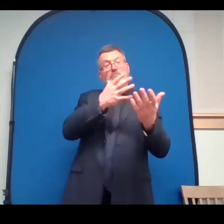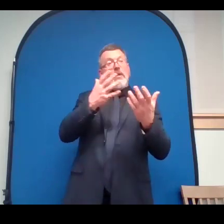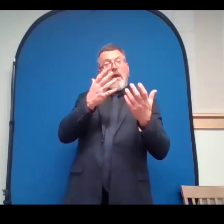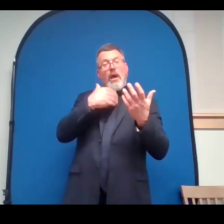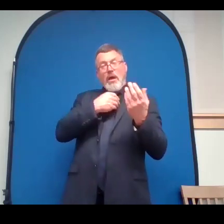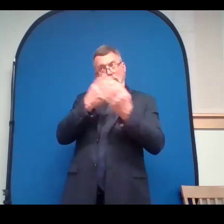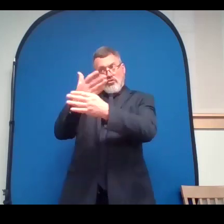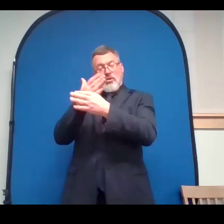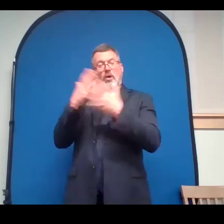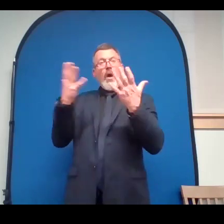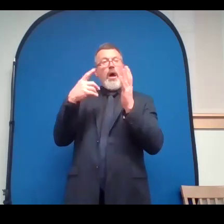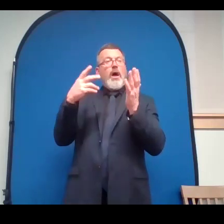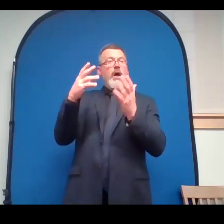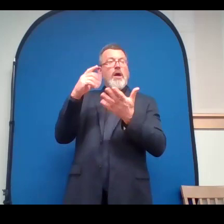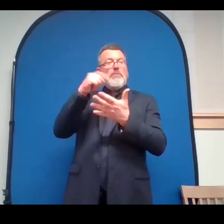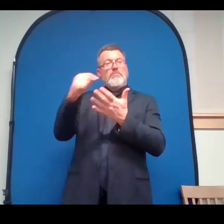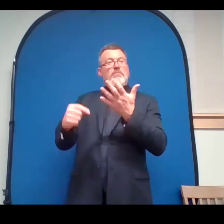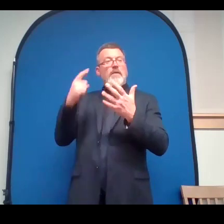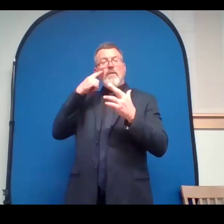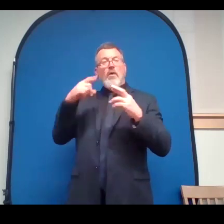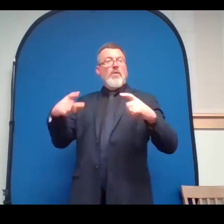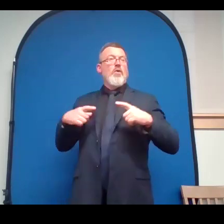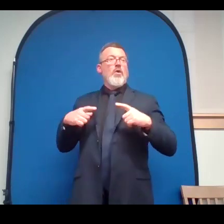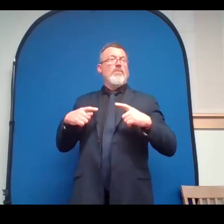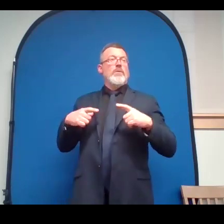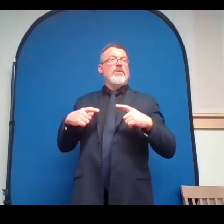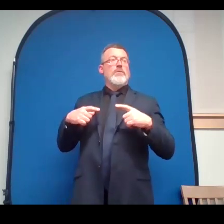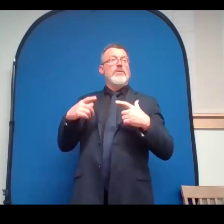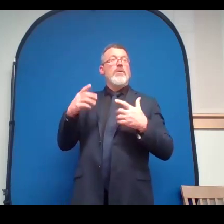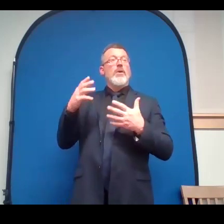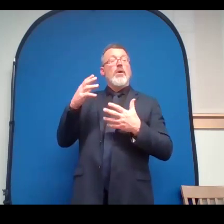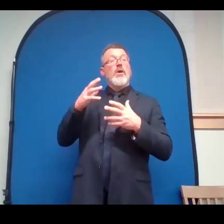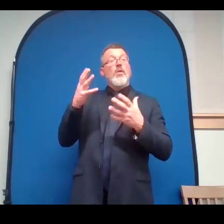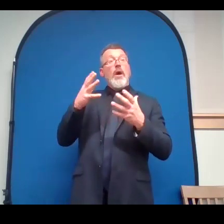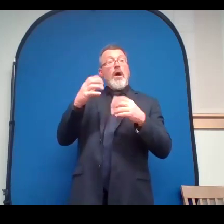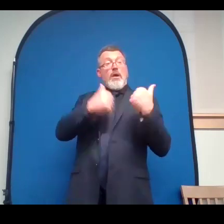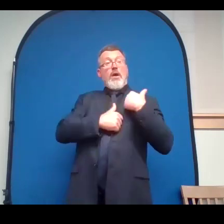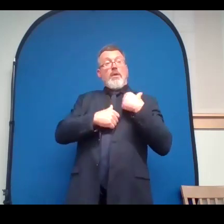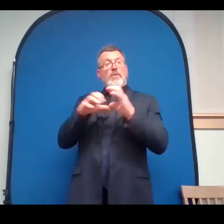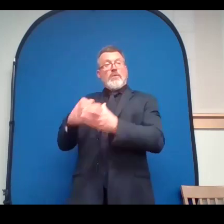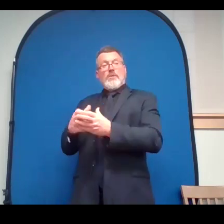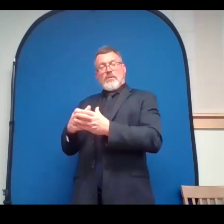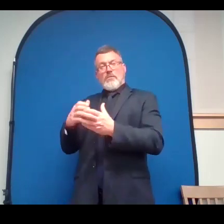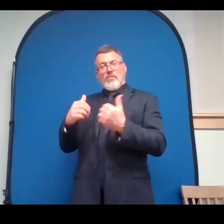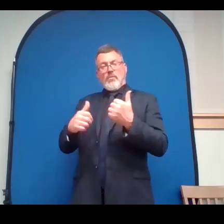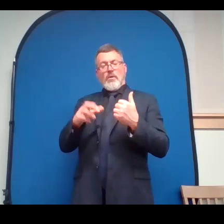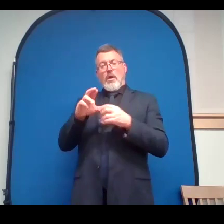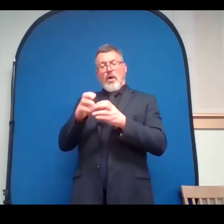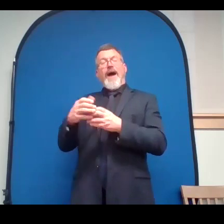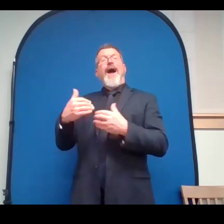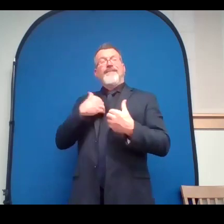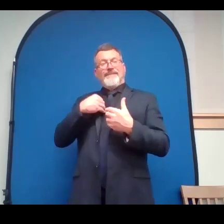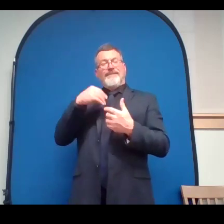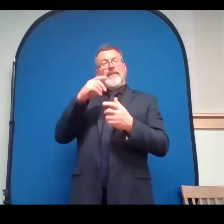in the Army Reserves to retire is there are some steps that need to take, and it does take some time,